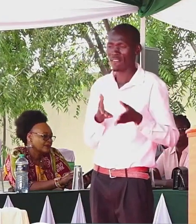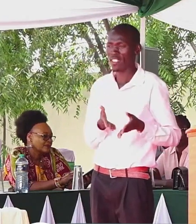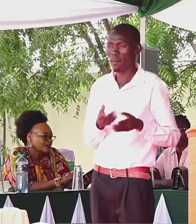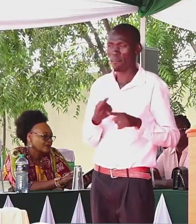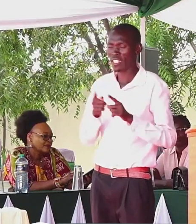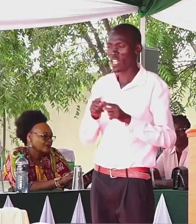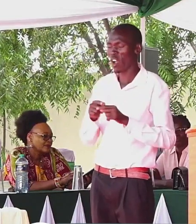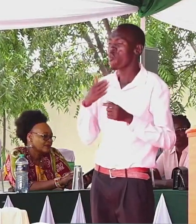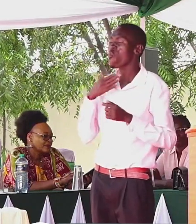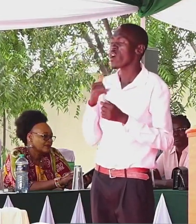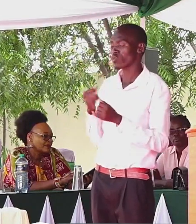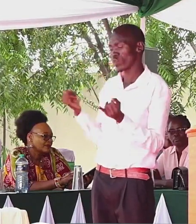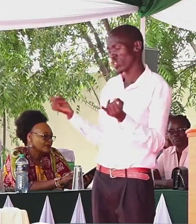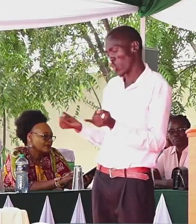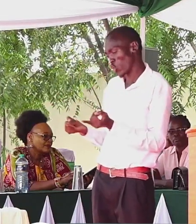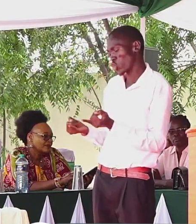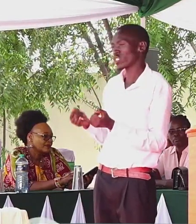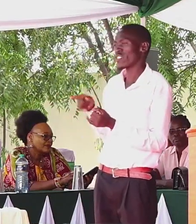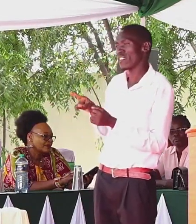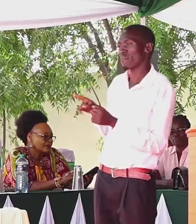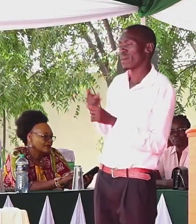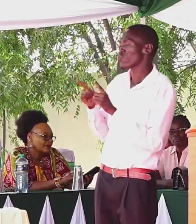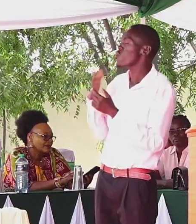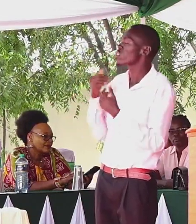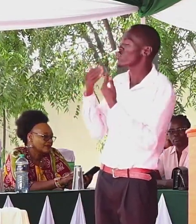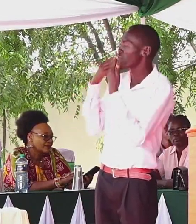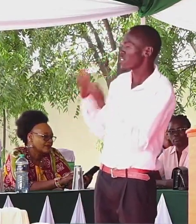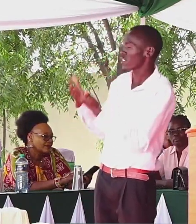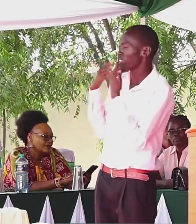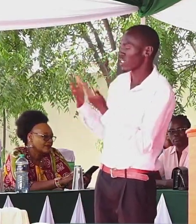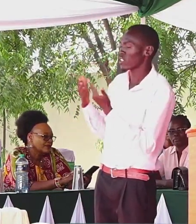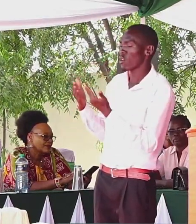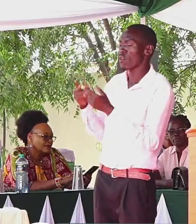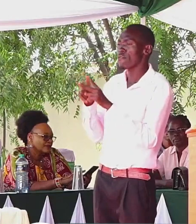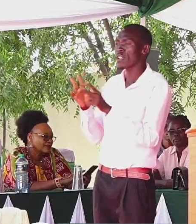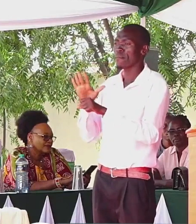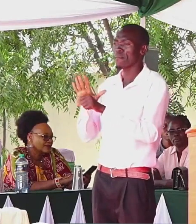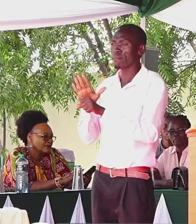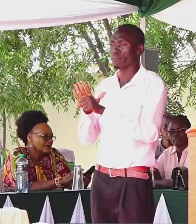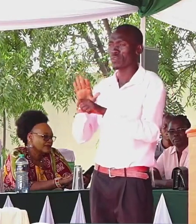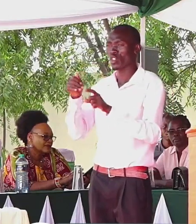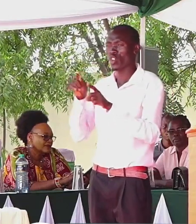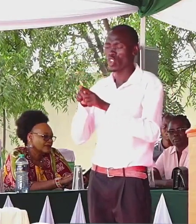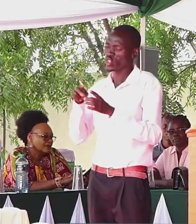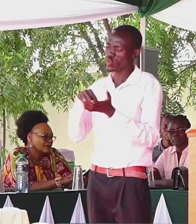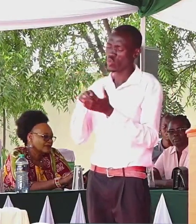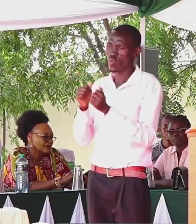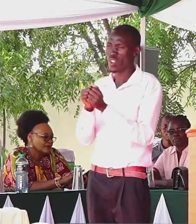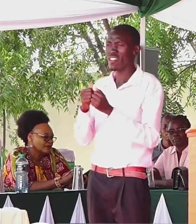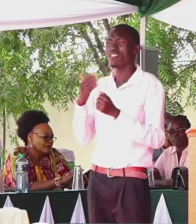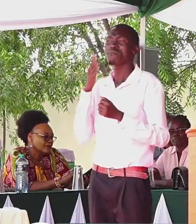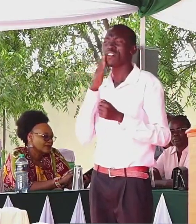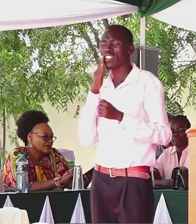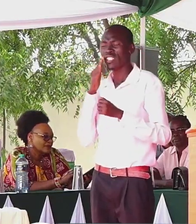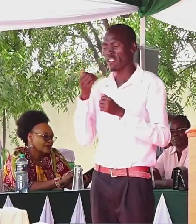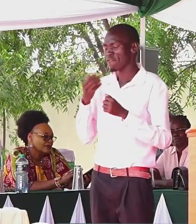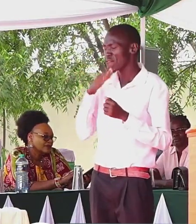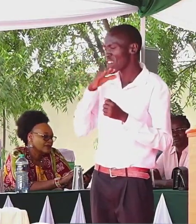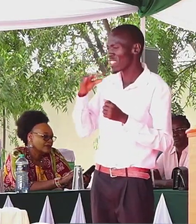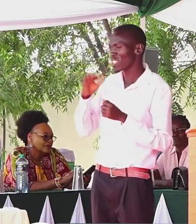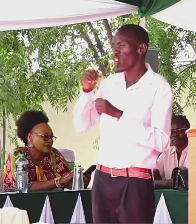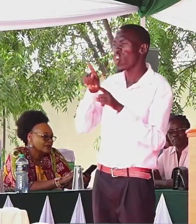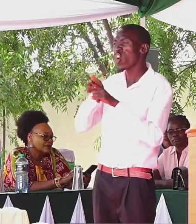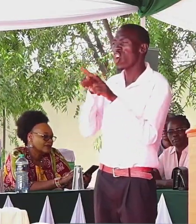to introduce them. I just want to say thank you very much. You have stood with us as mothers and fathers, and also our